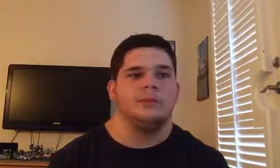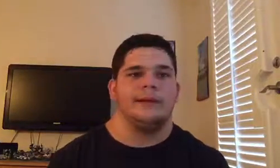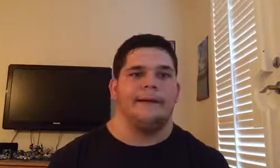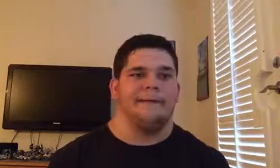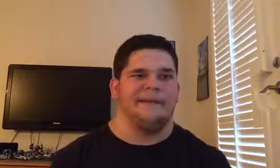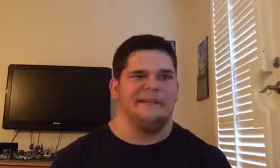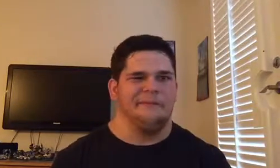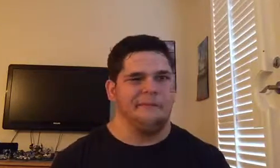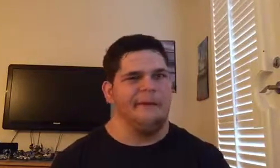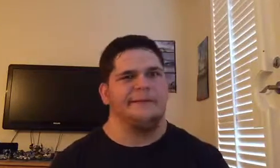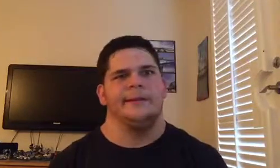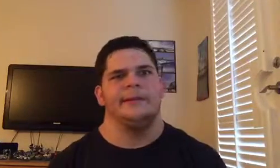Yeah, thank you for watching.